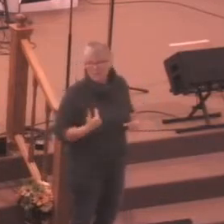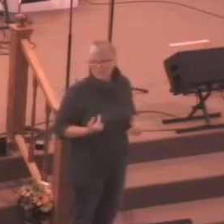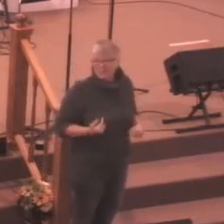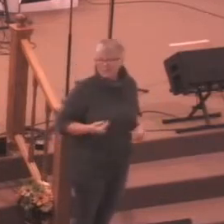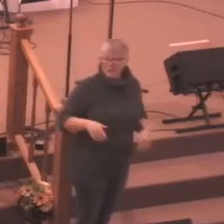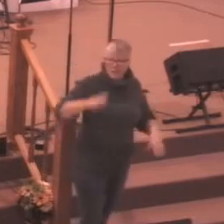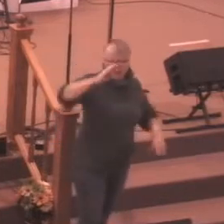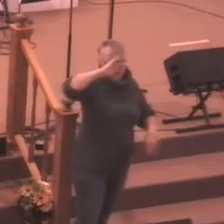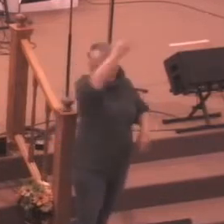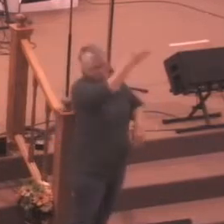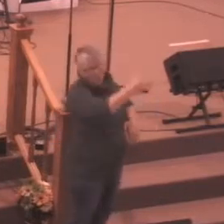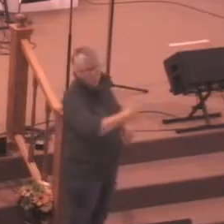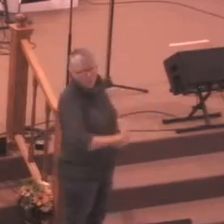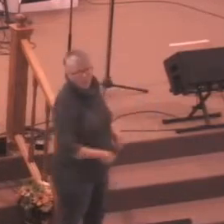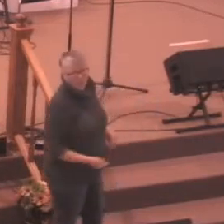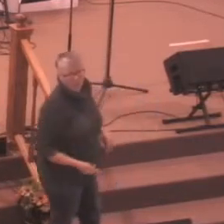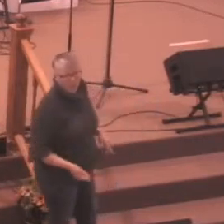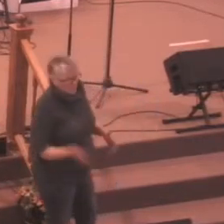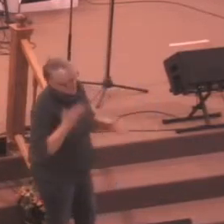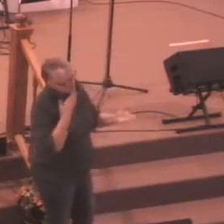Yay. Hello.